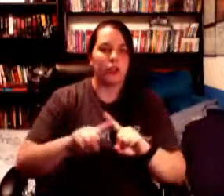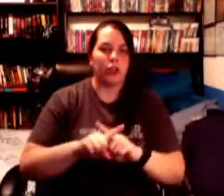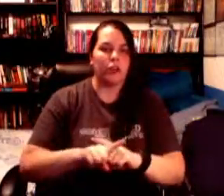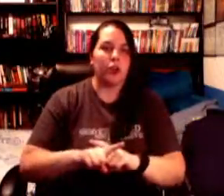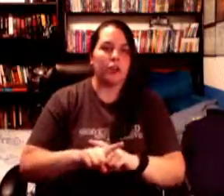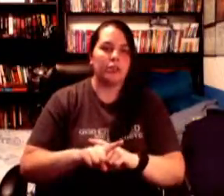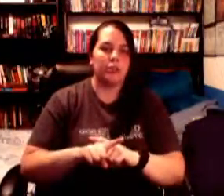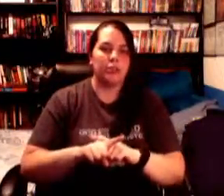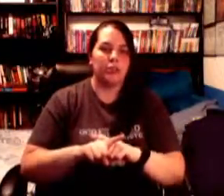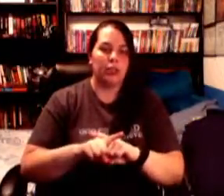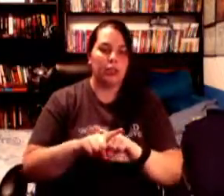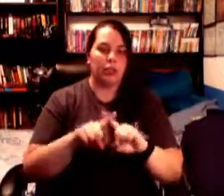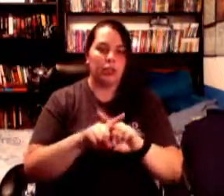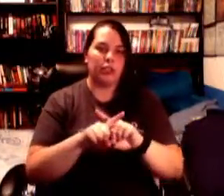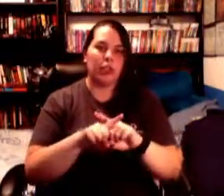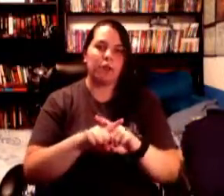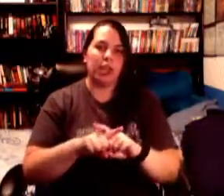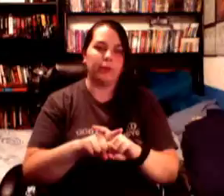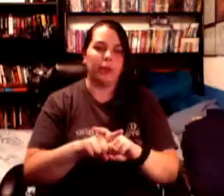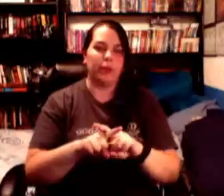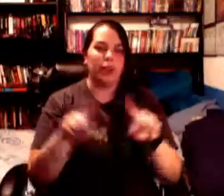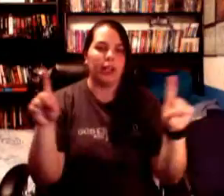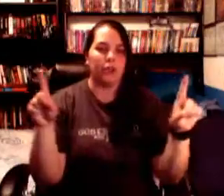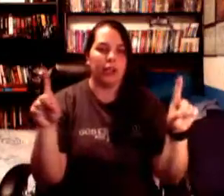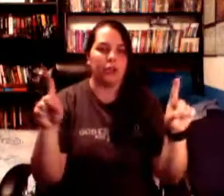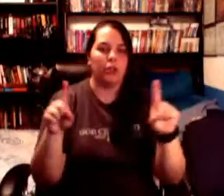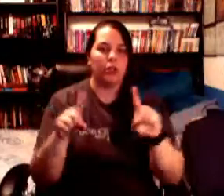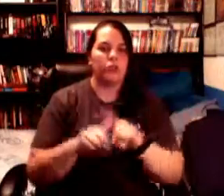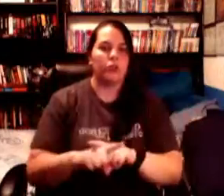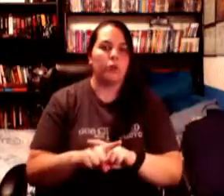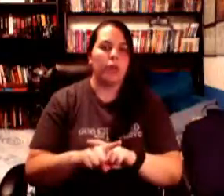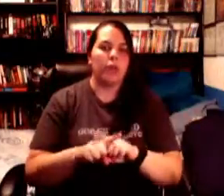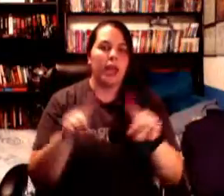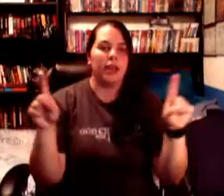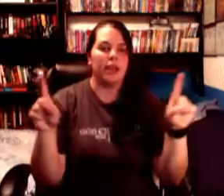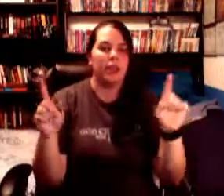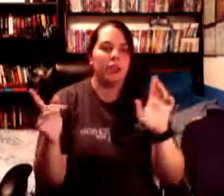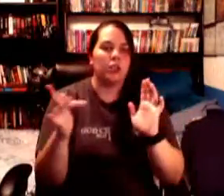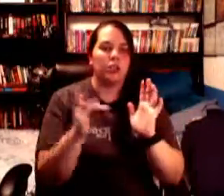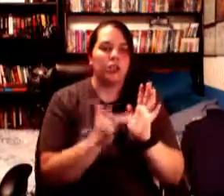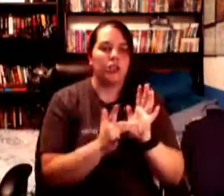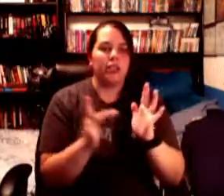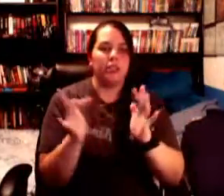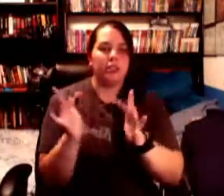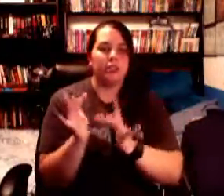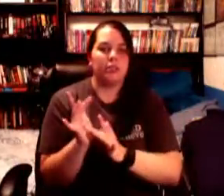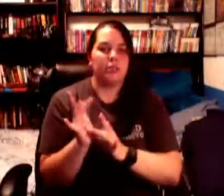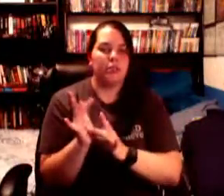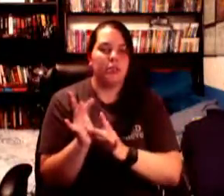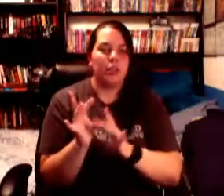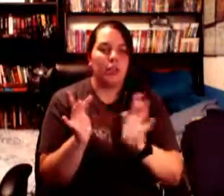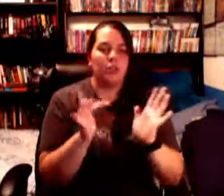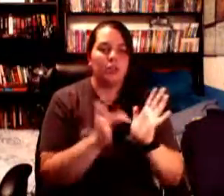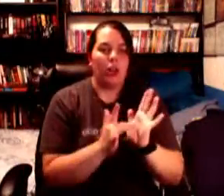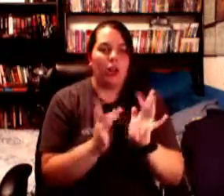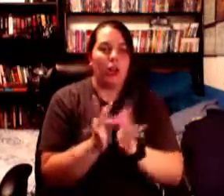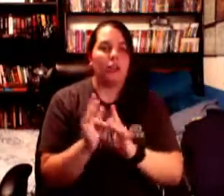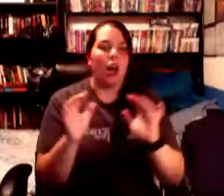going to cross, and you can almost lay them together and then come out. So, yet Jesus